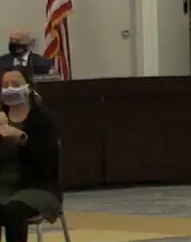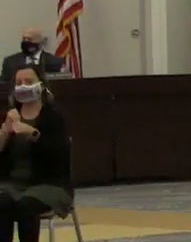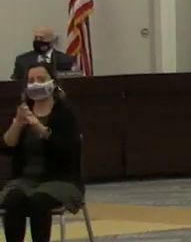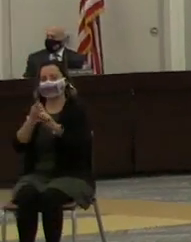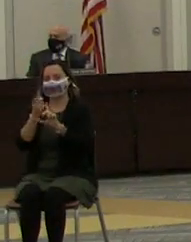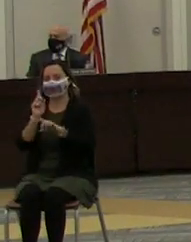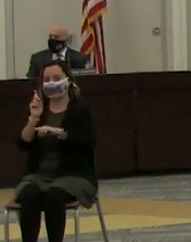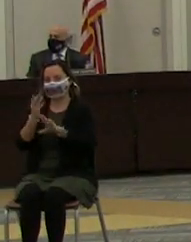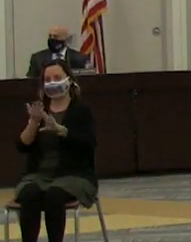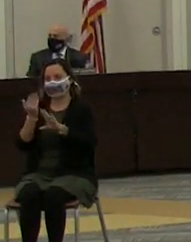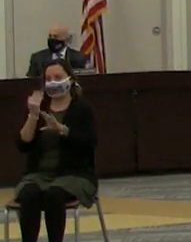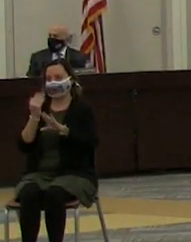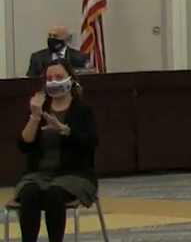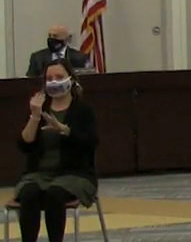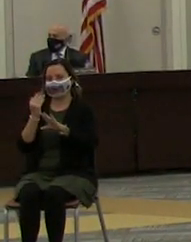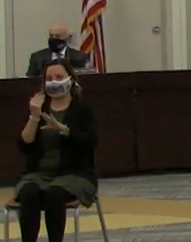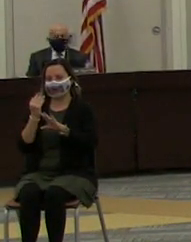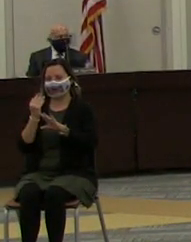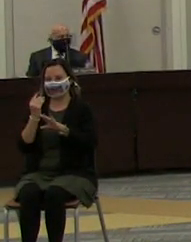a year ago.